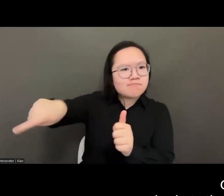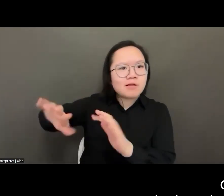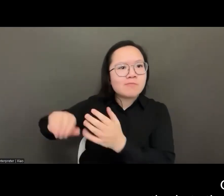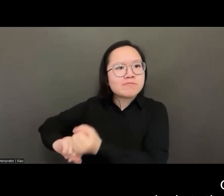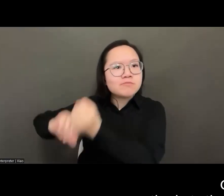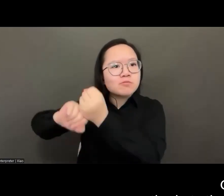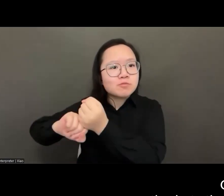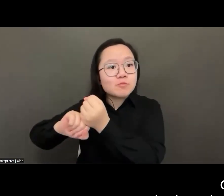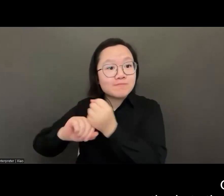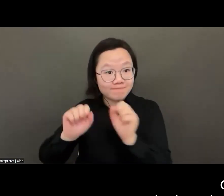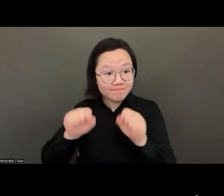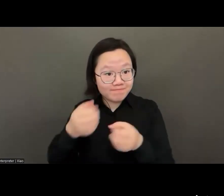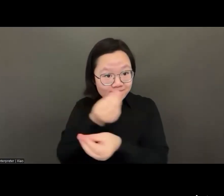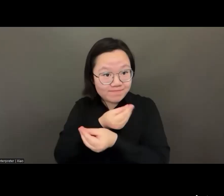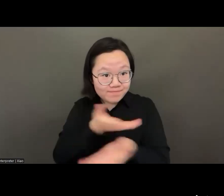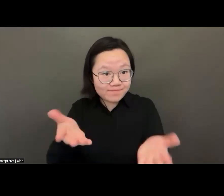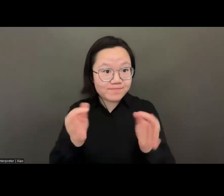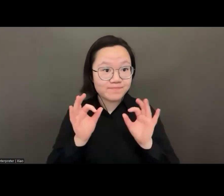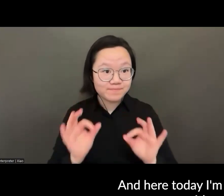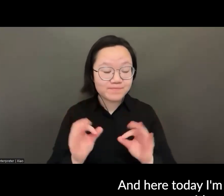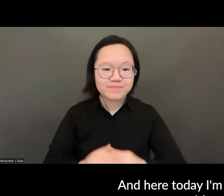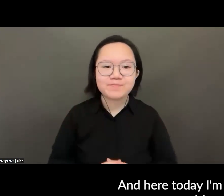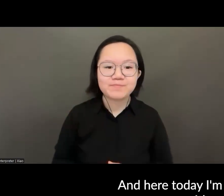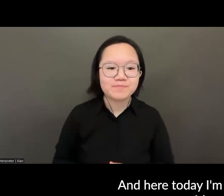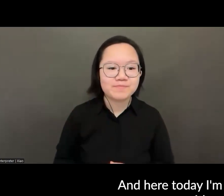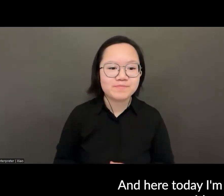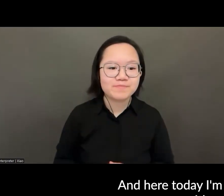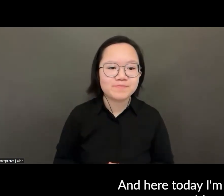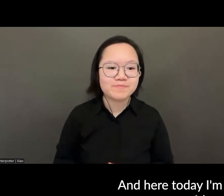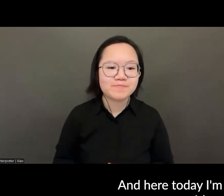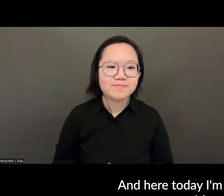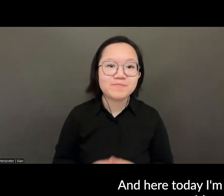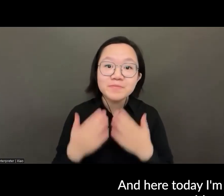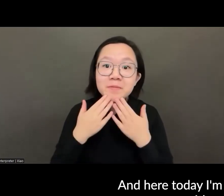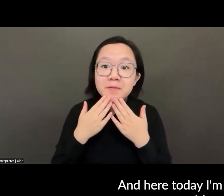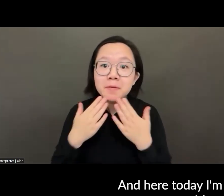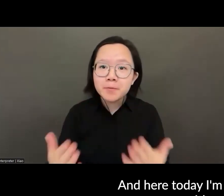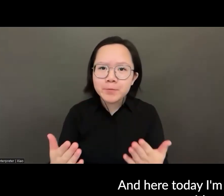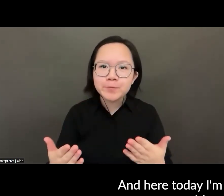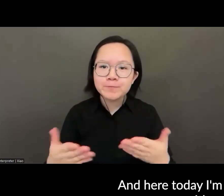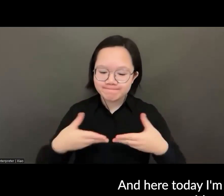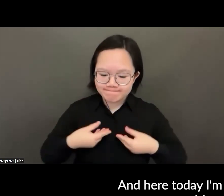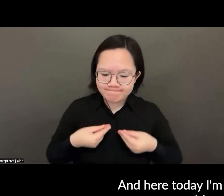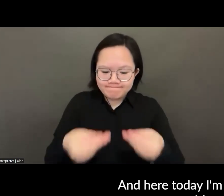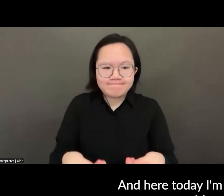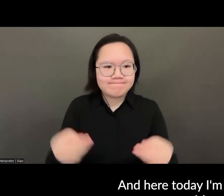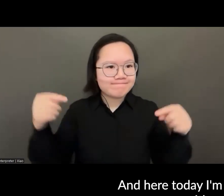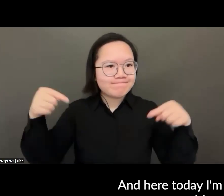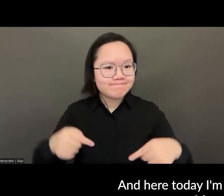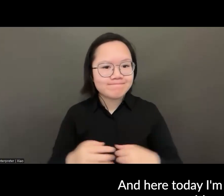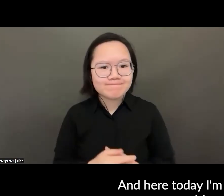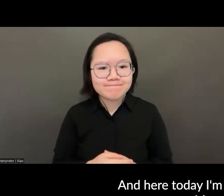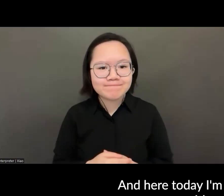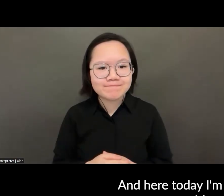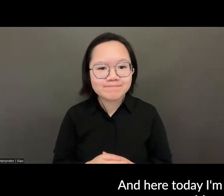Okay, thanks, Gayatri, for the introduction. And here today, I'm speaking not just as a